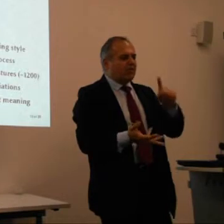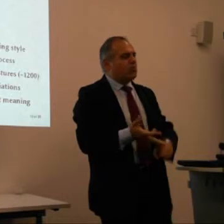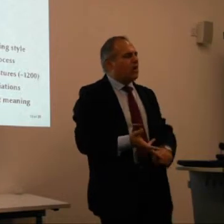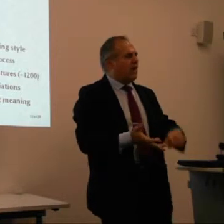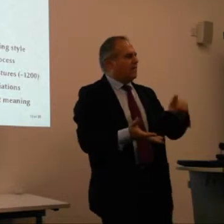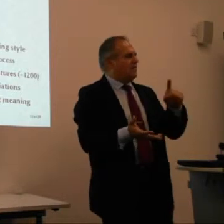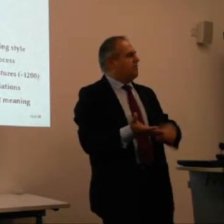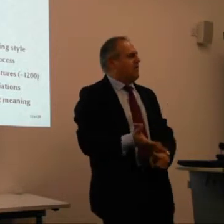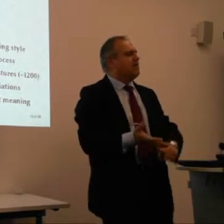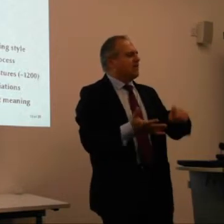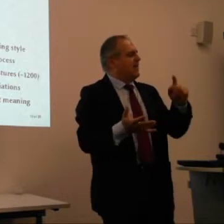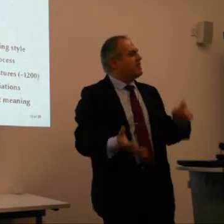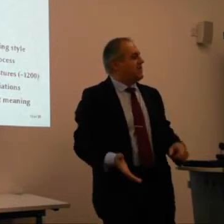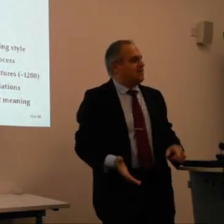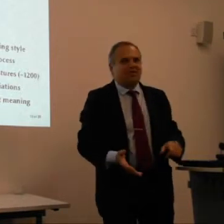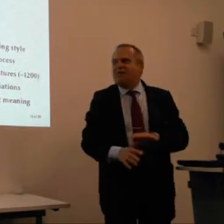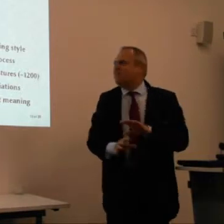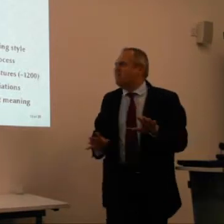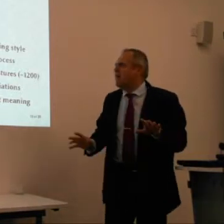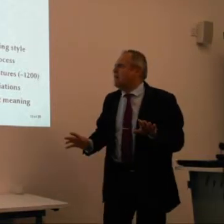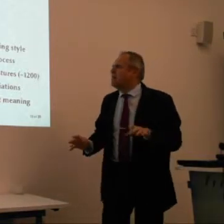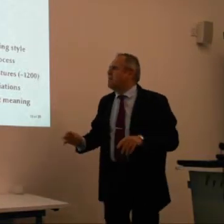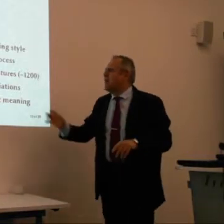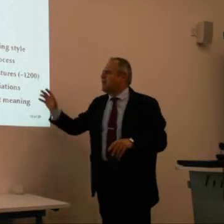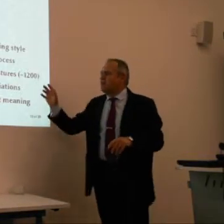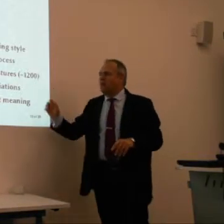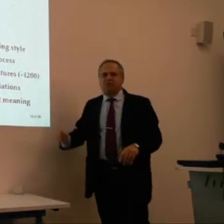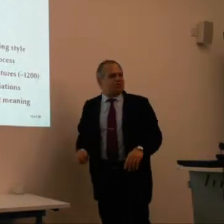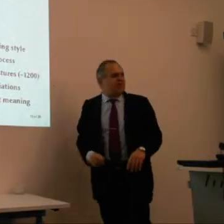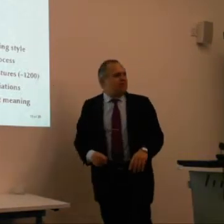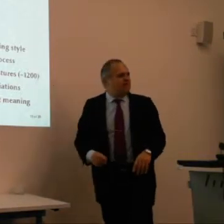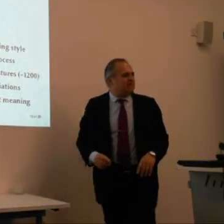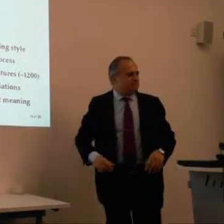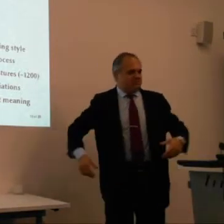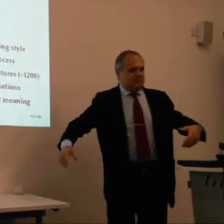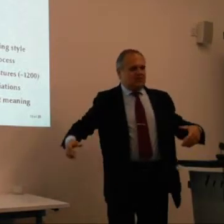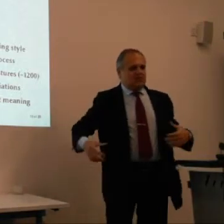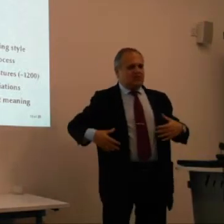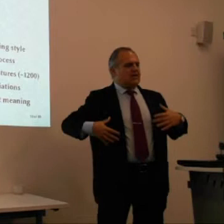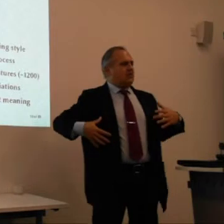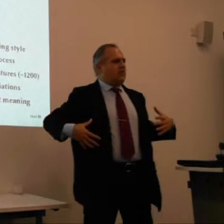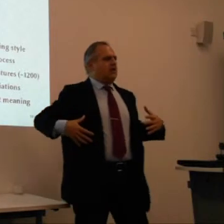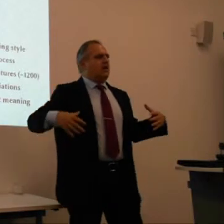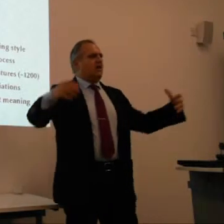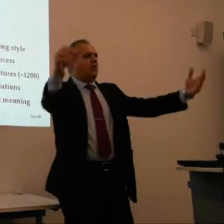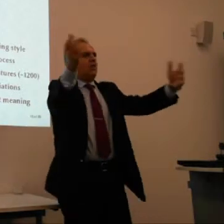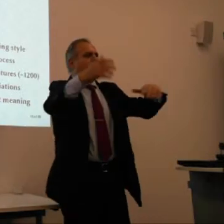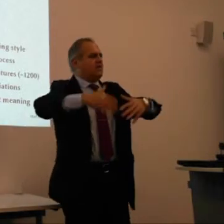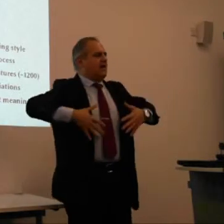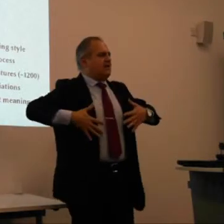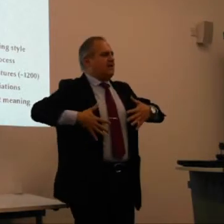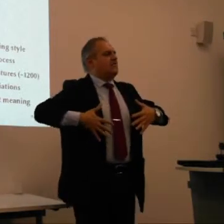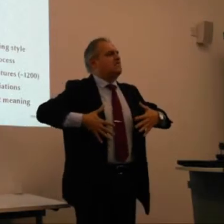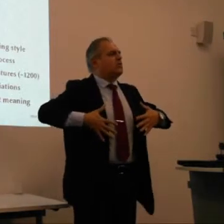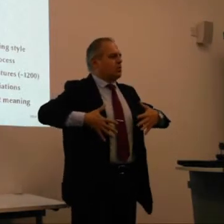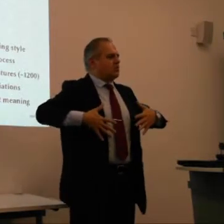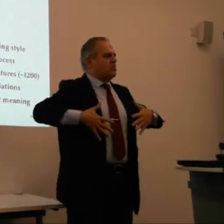white pink etc fine body shape you see that we always we sign against the torso